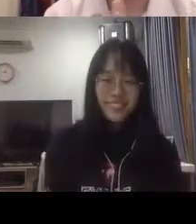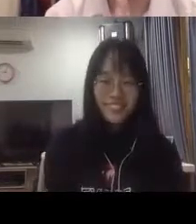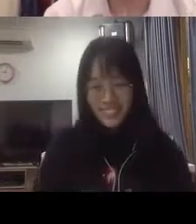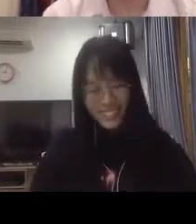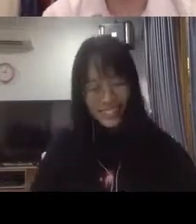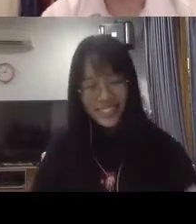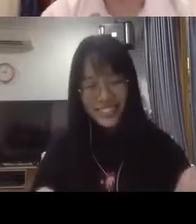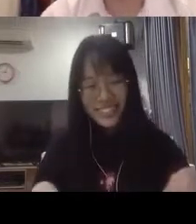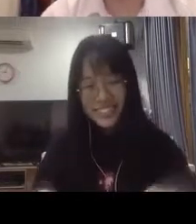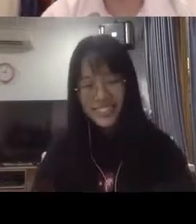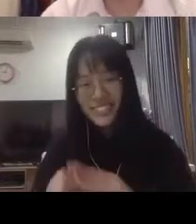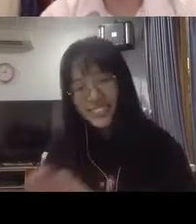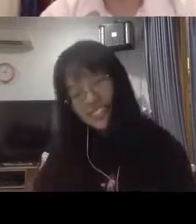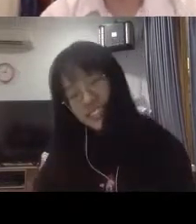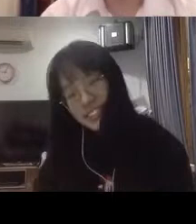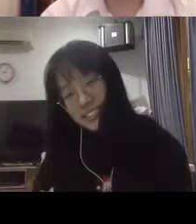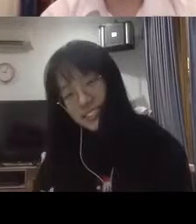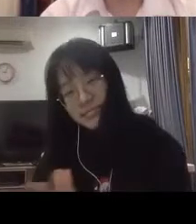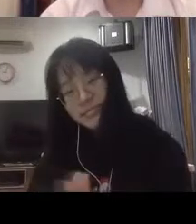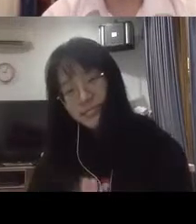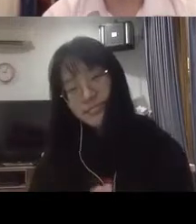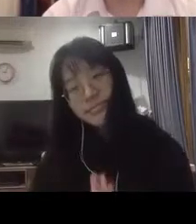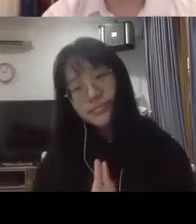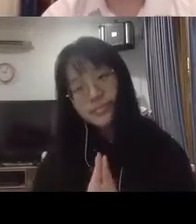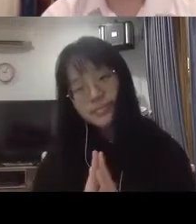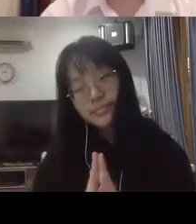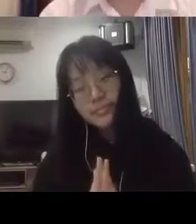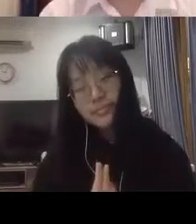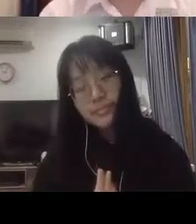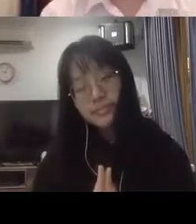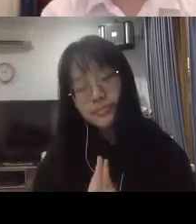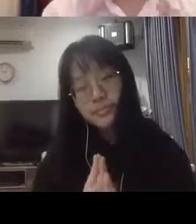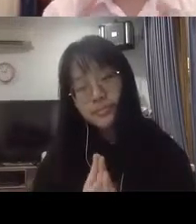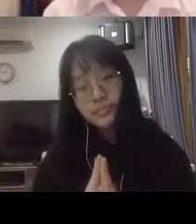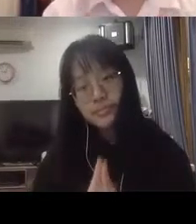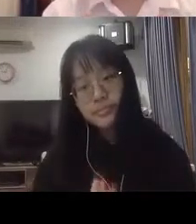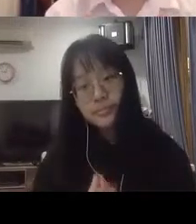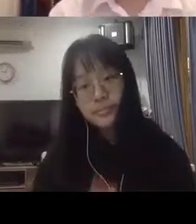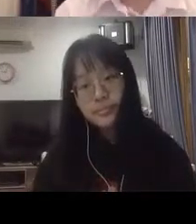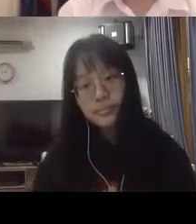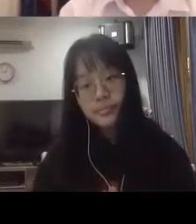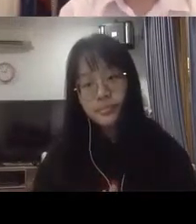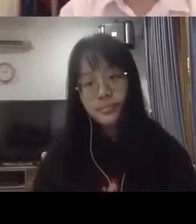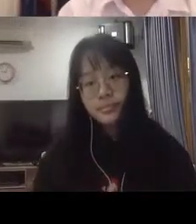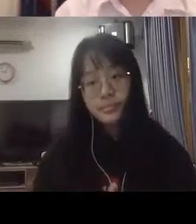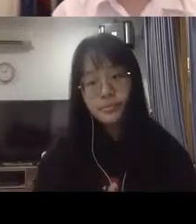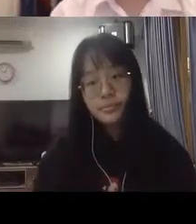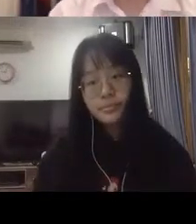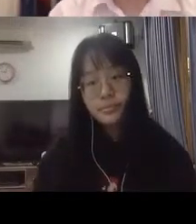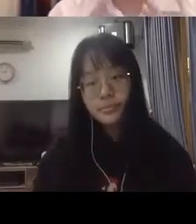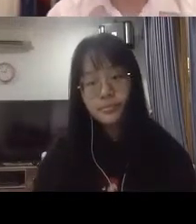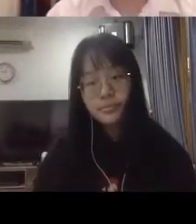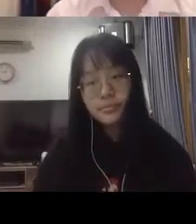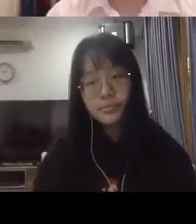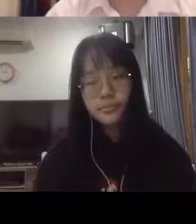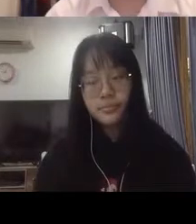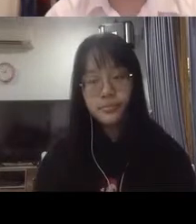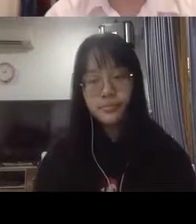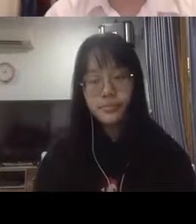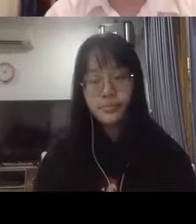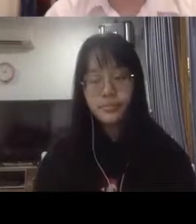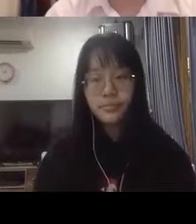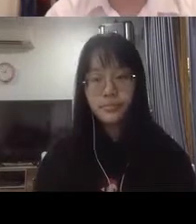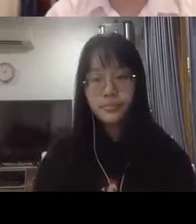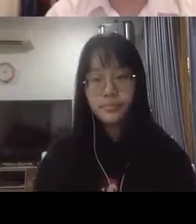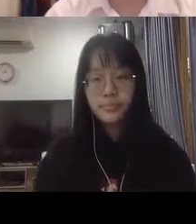So why do we need to learn sign language? Well, learning sign language is like acquiring a superpower. It allows you to communicate with anyone, even